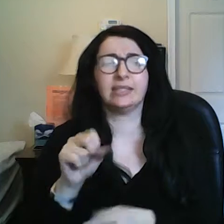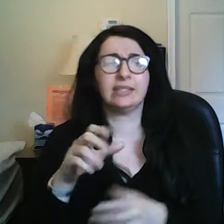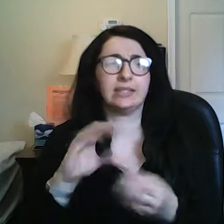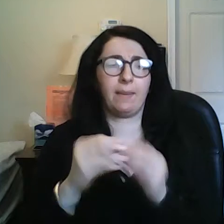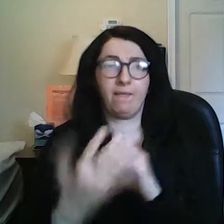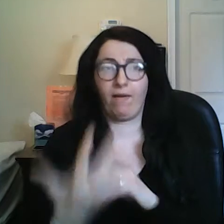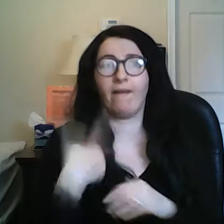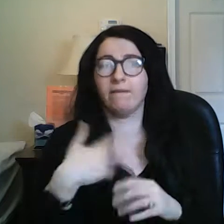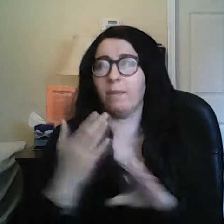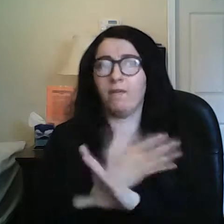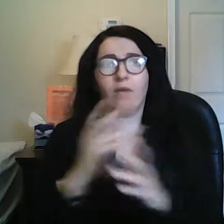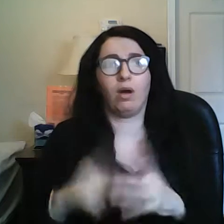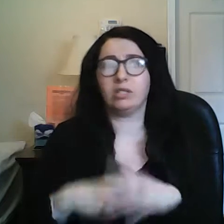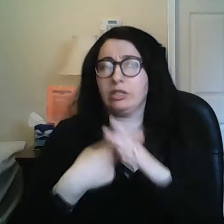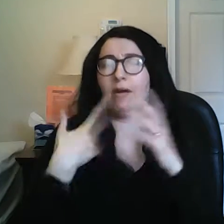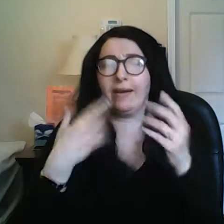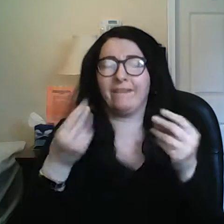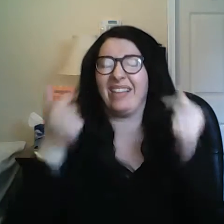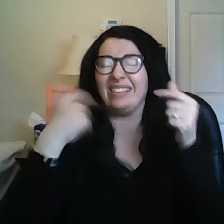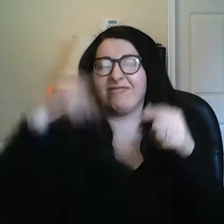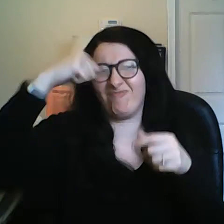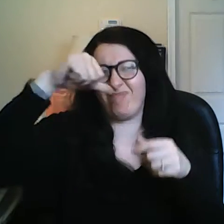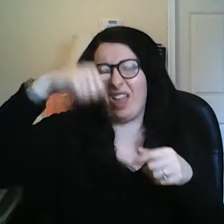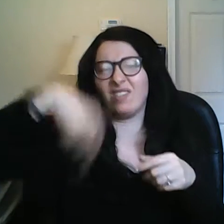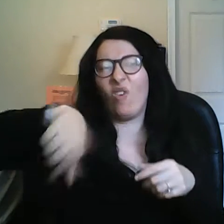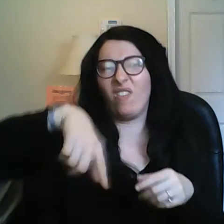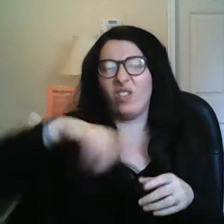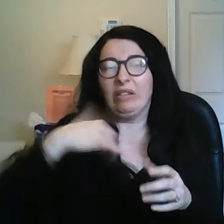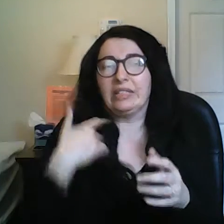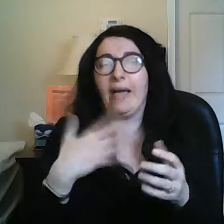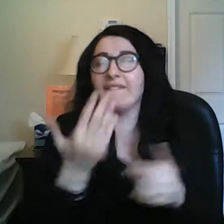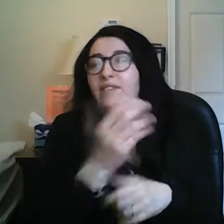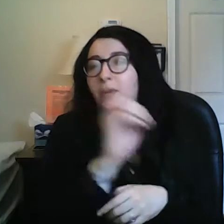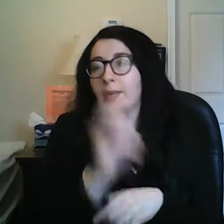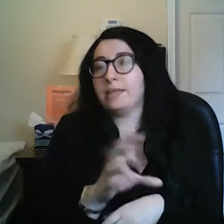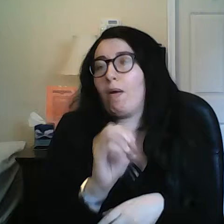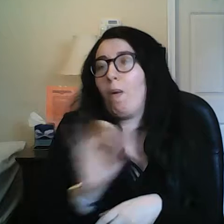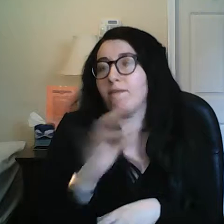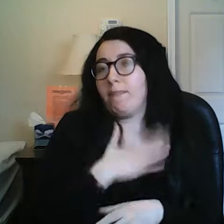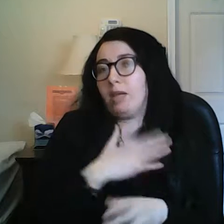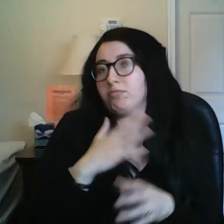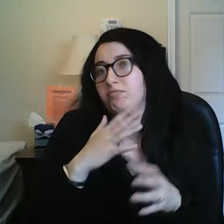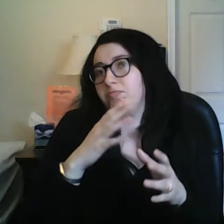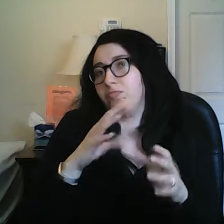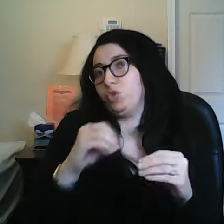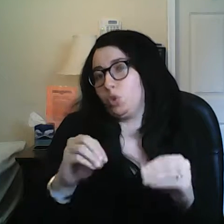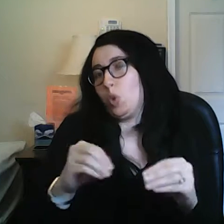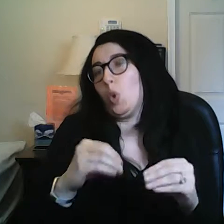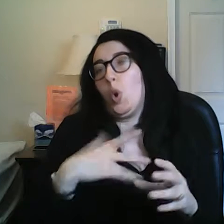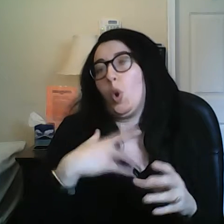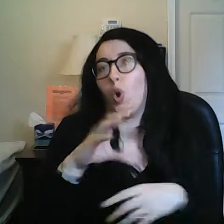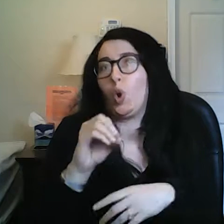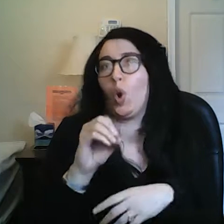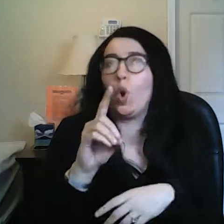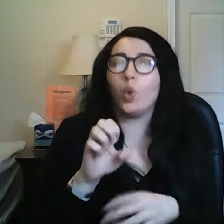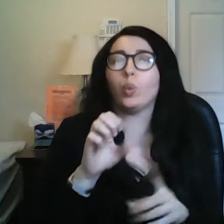that I have a 15% off sale on my store. The code is SPRING, and the sale ends April 7th, and you can find stickers and